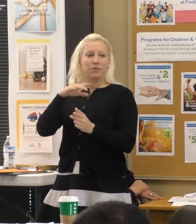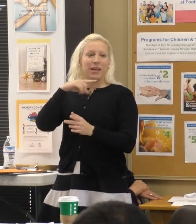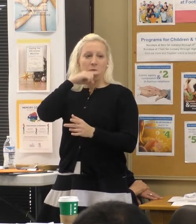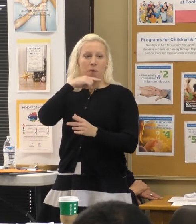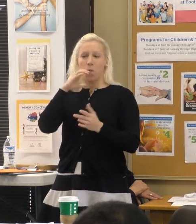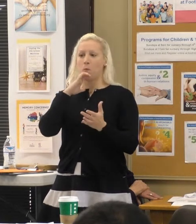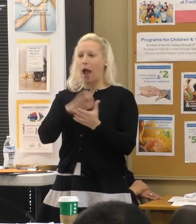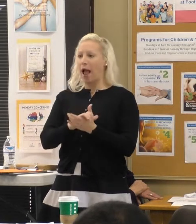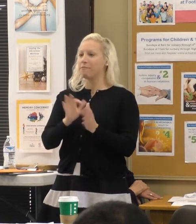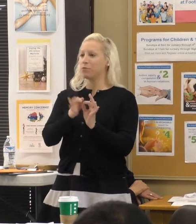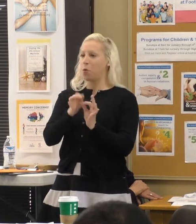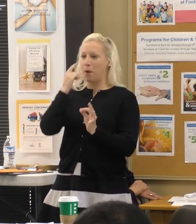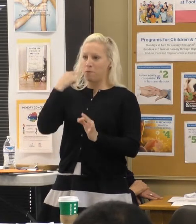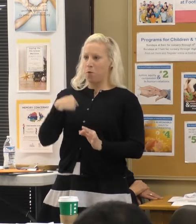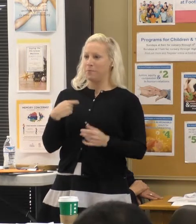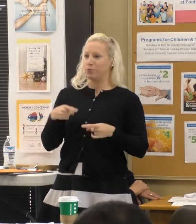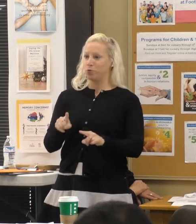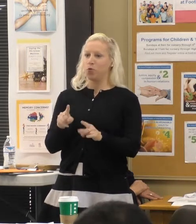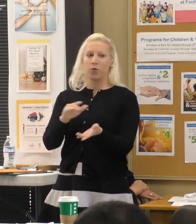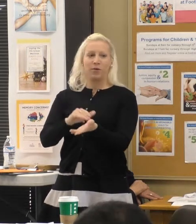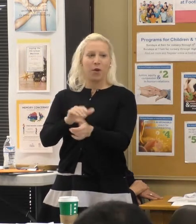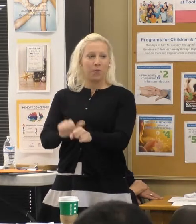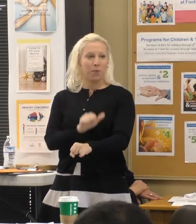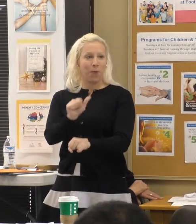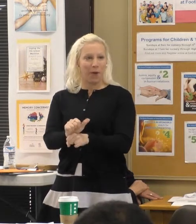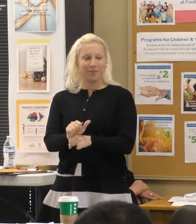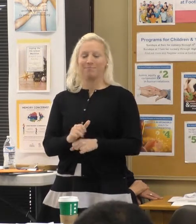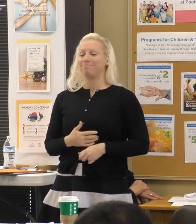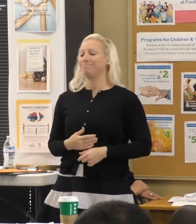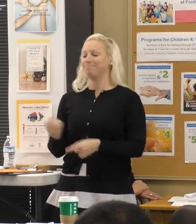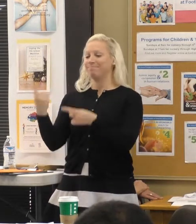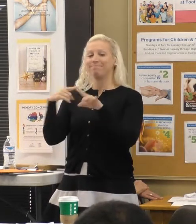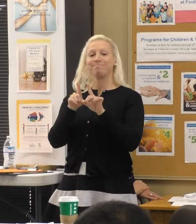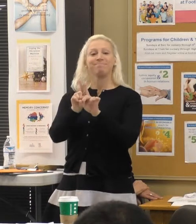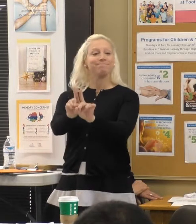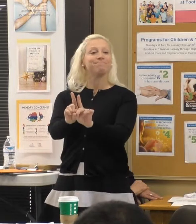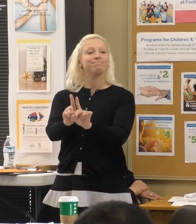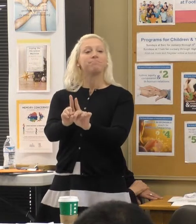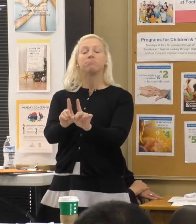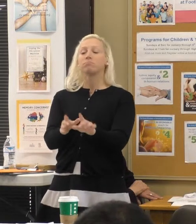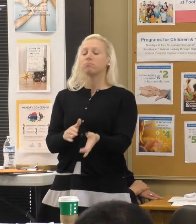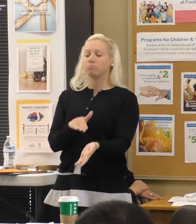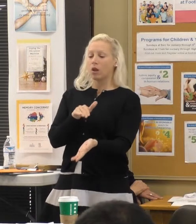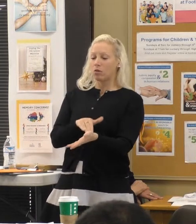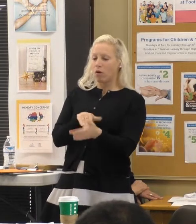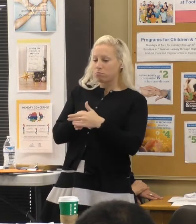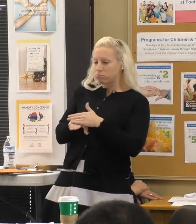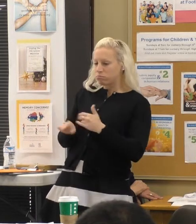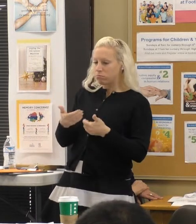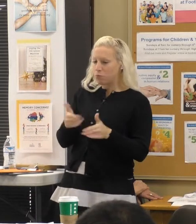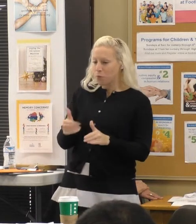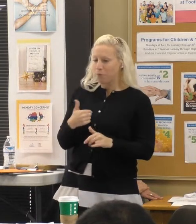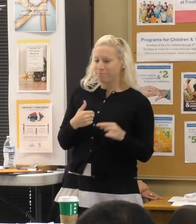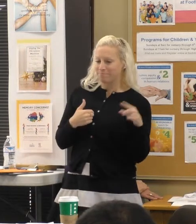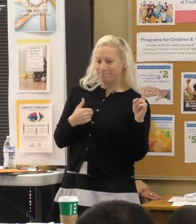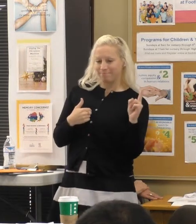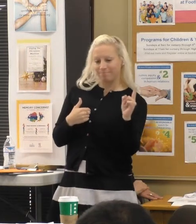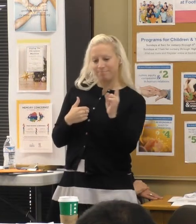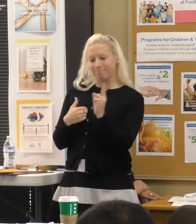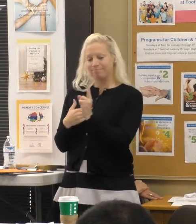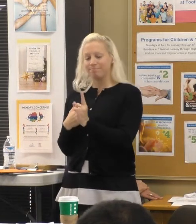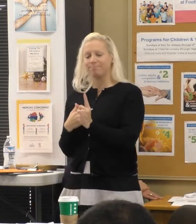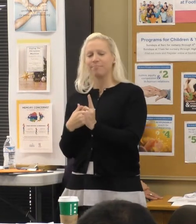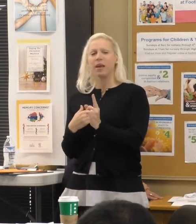hearing wife, and the deaf husband says, I'm going to just have my wife interpret for me. So they go into